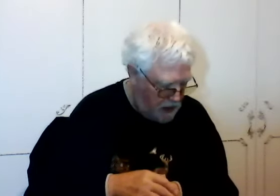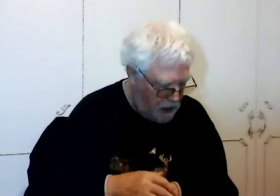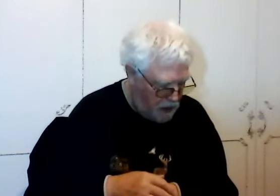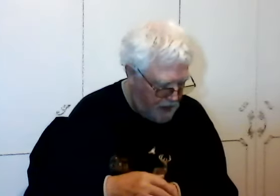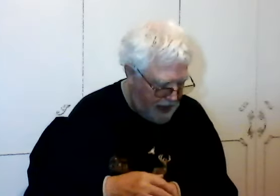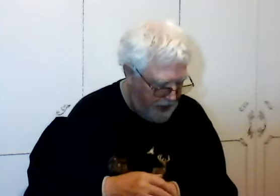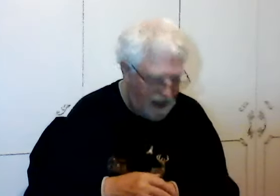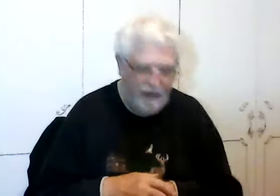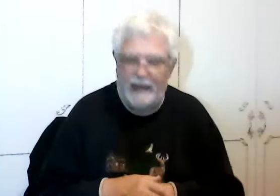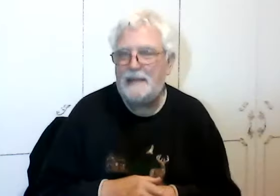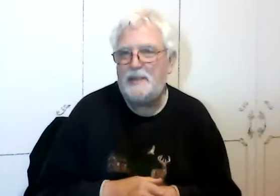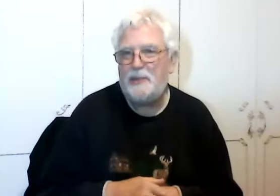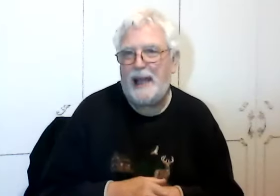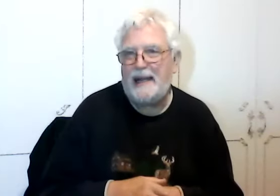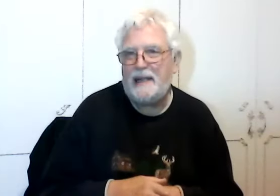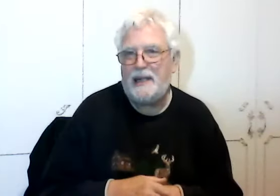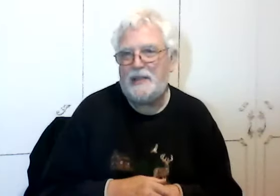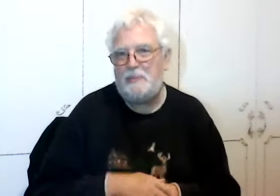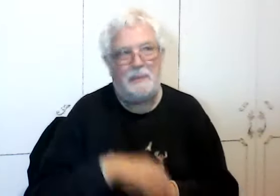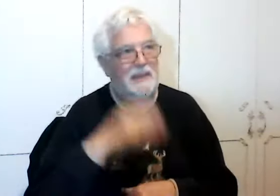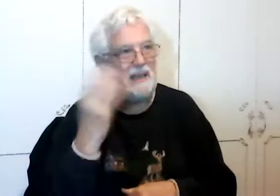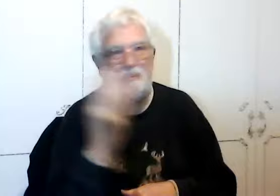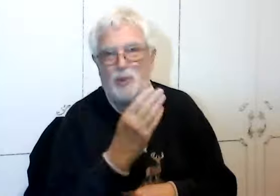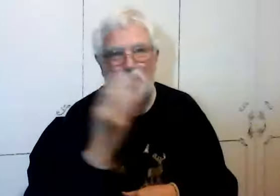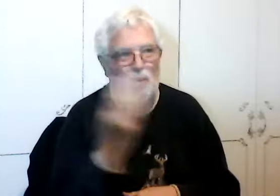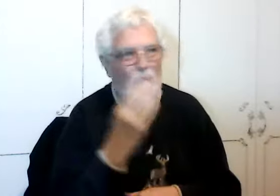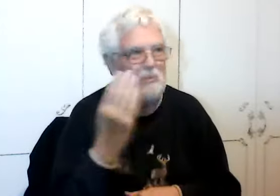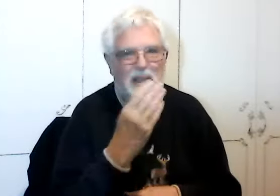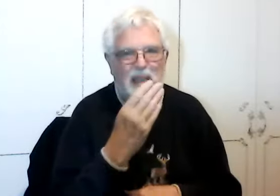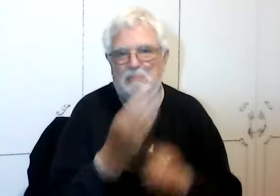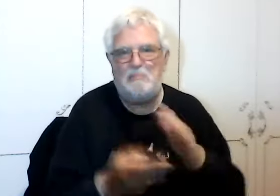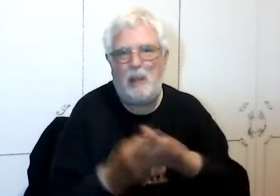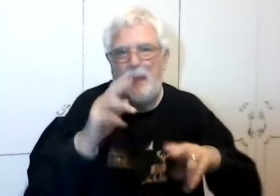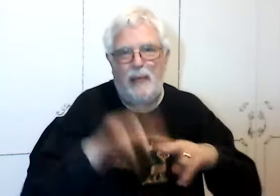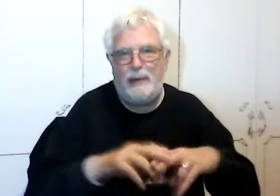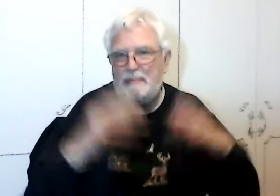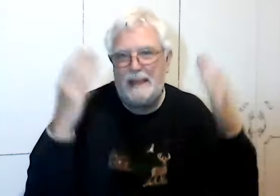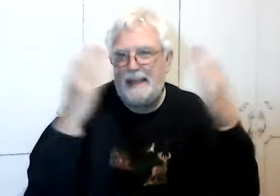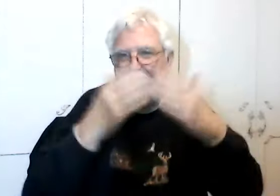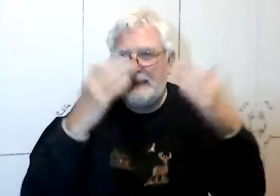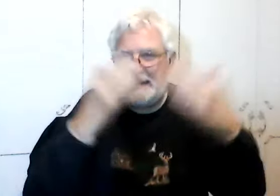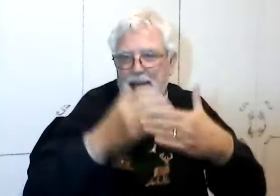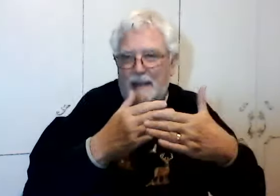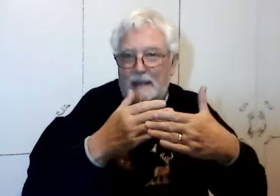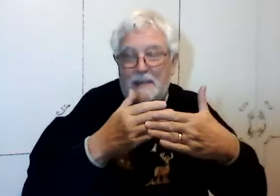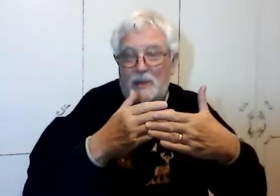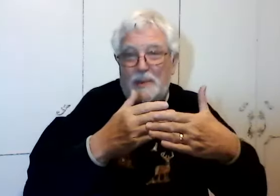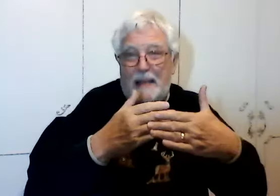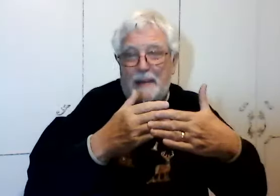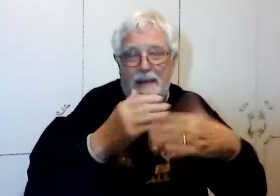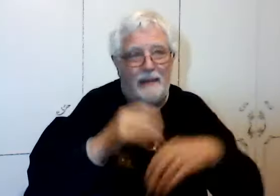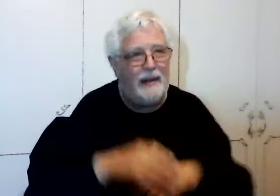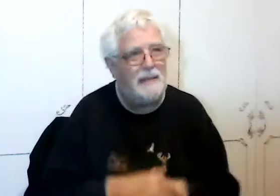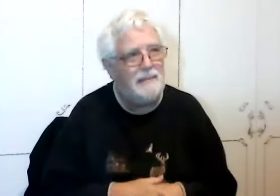School and parent evenings. We do that in English. We probably say some school, just say parent evenings. Doesn't always happen in the evening, so it might